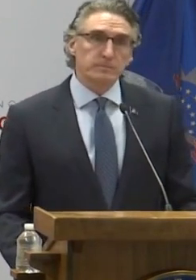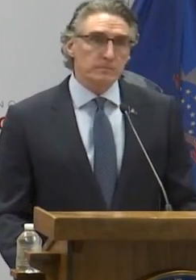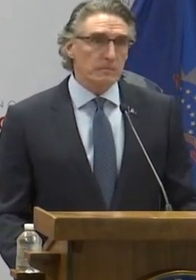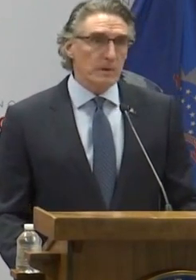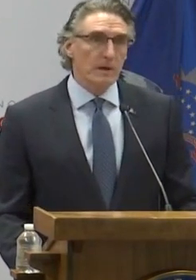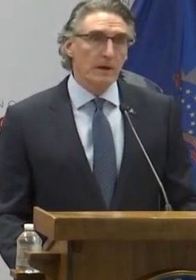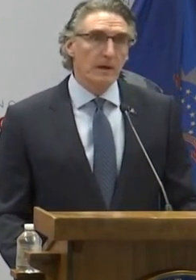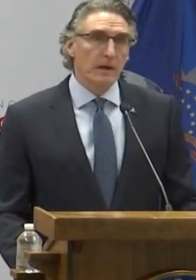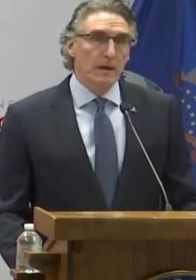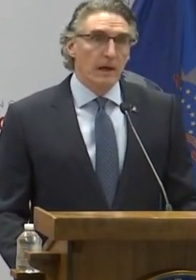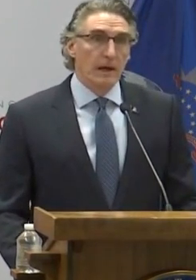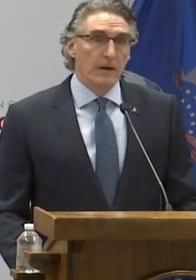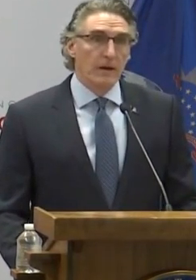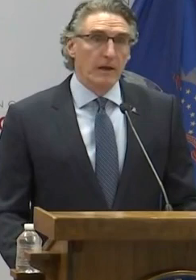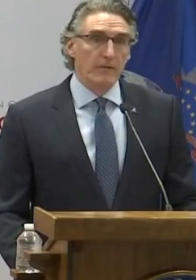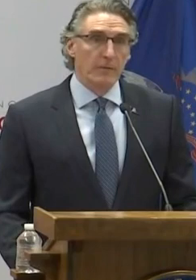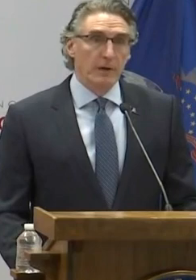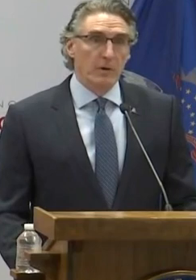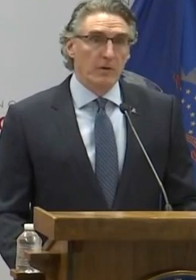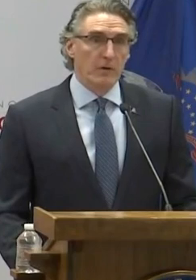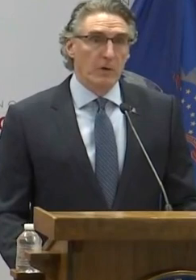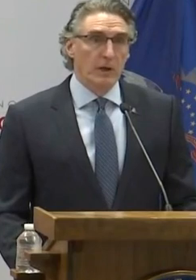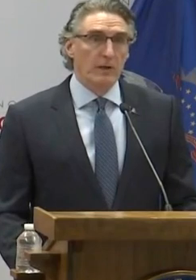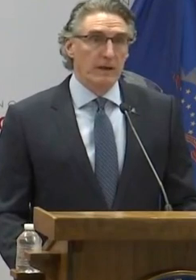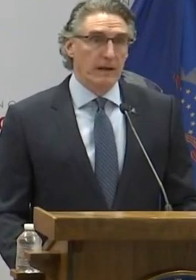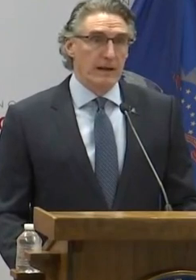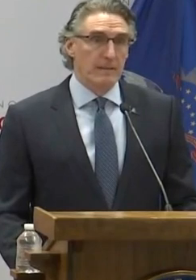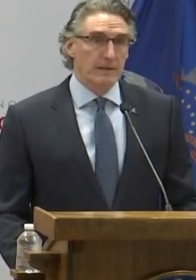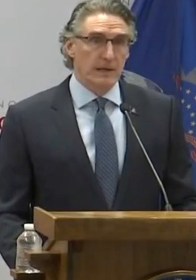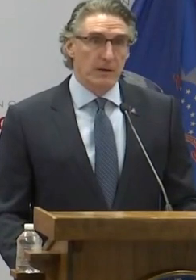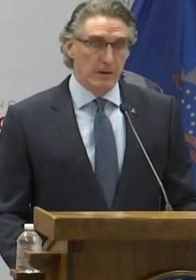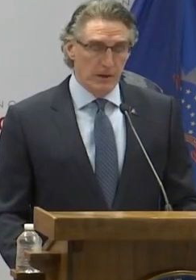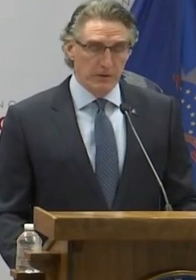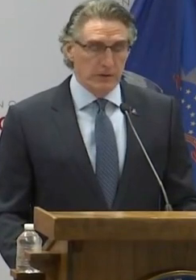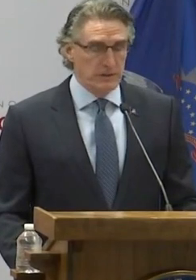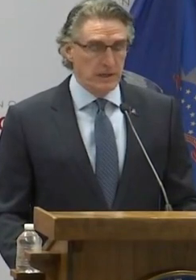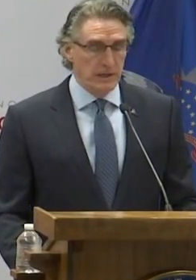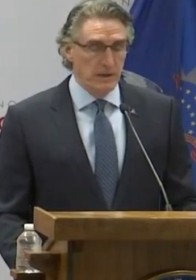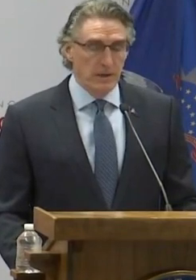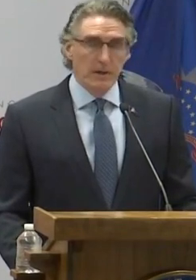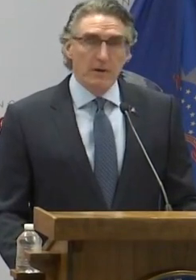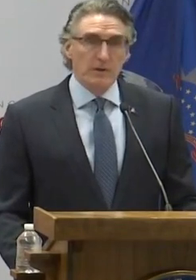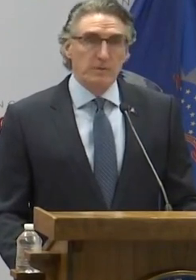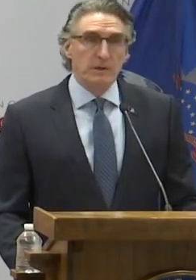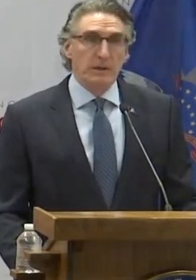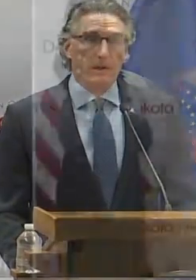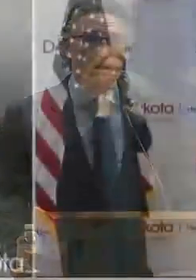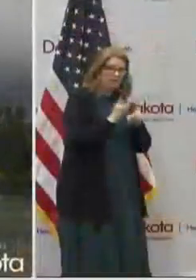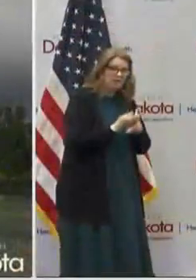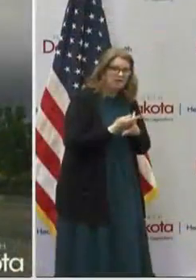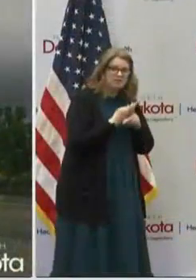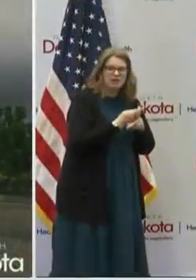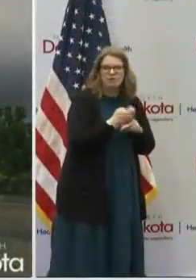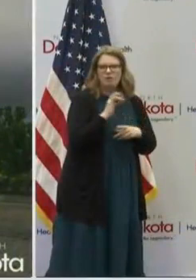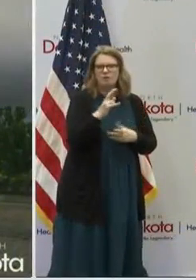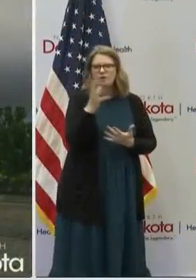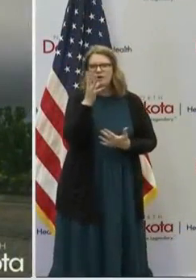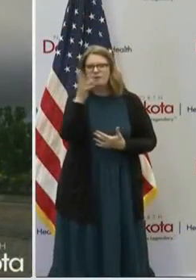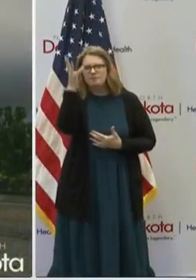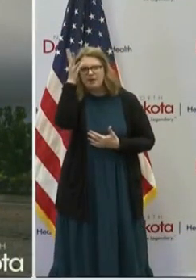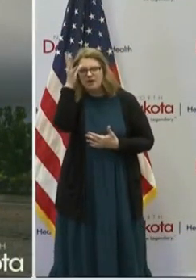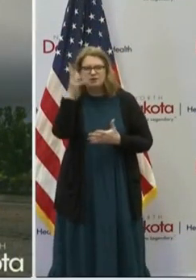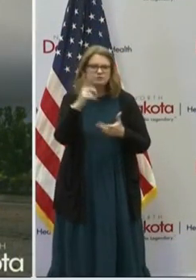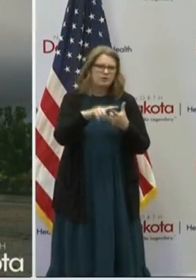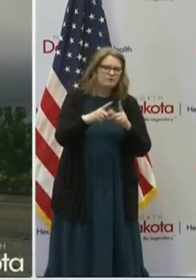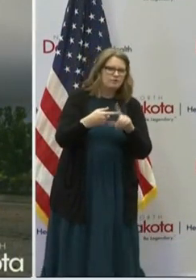communities. And everybody, whether they're working on the economic side or the healthcare side, or just being a parent or a friend or